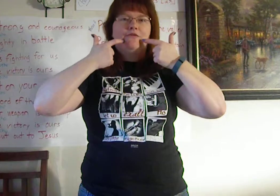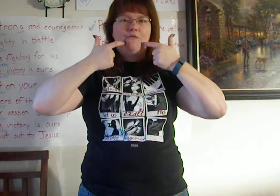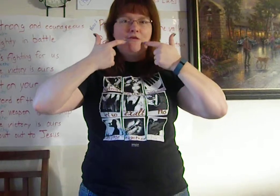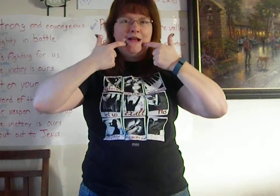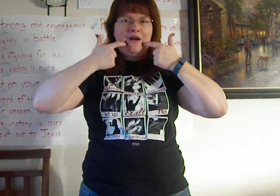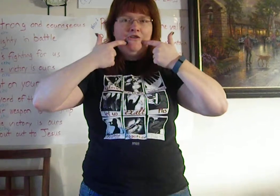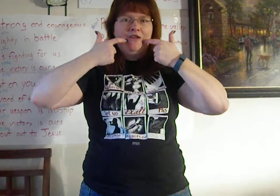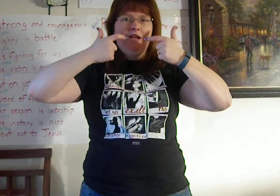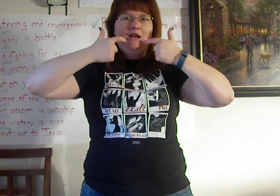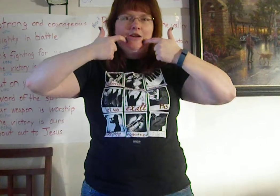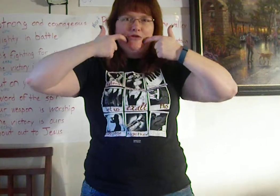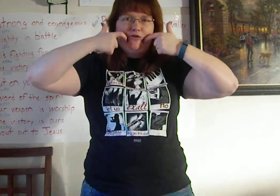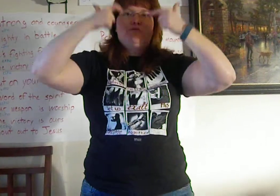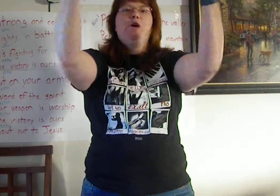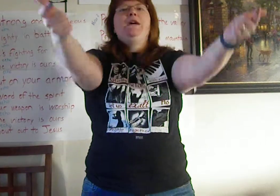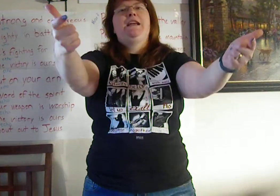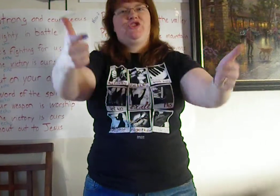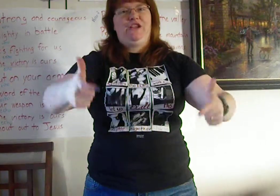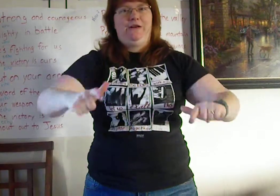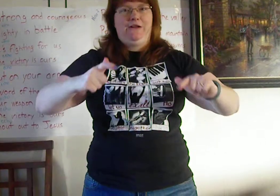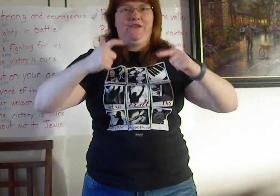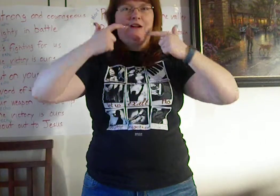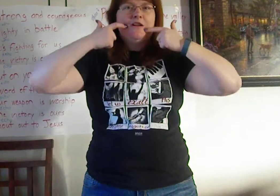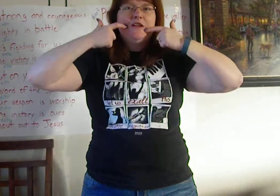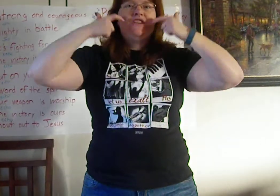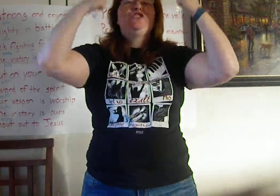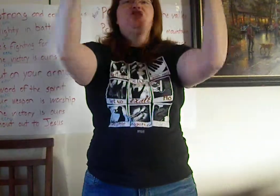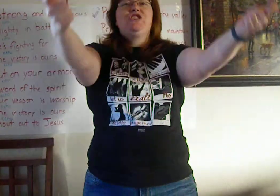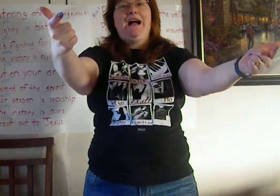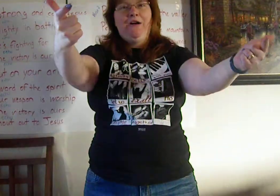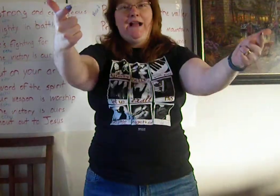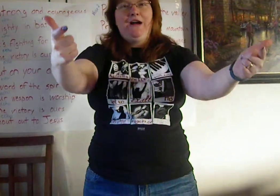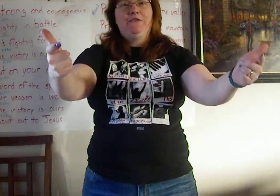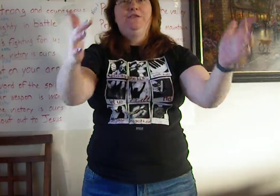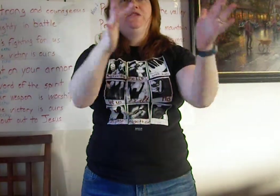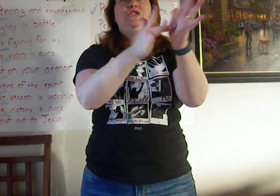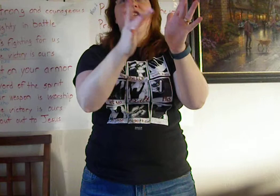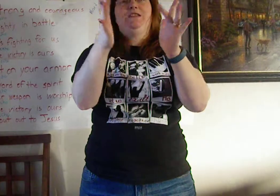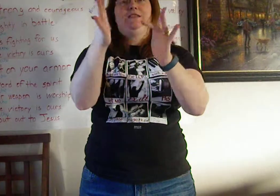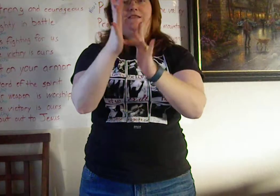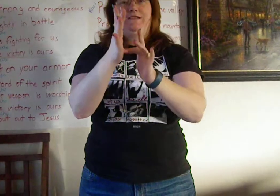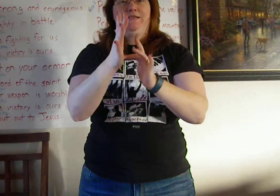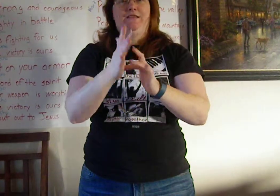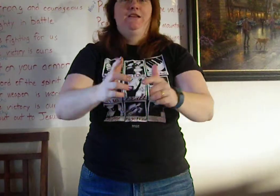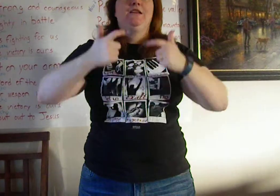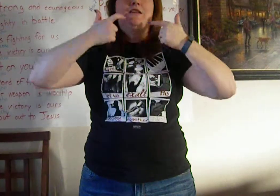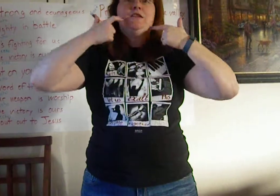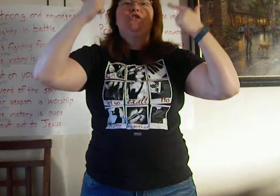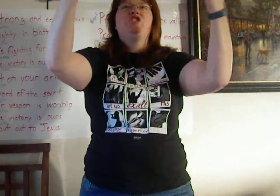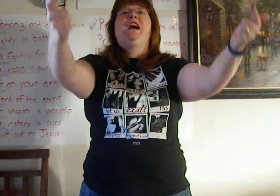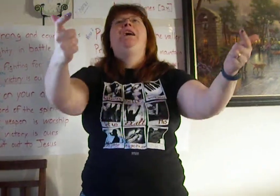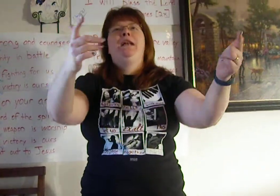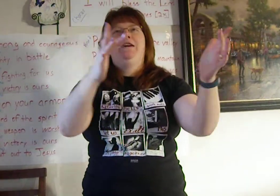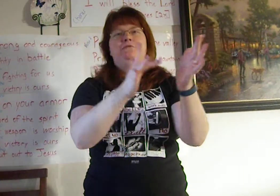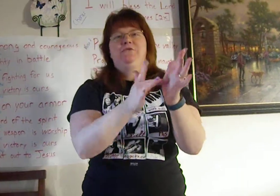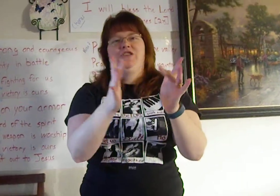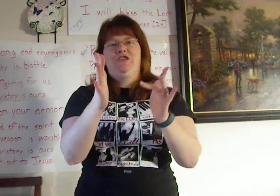it from your mouth, and you're throwing that shout out there. Shout out to Jesus. Shout out to